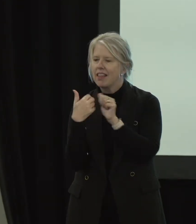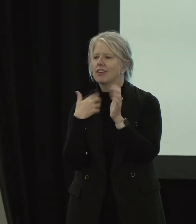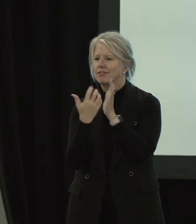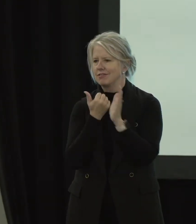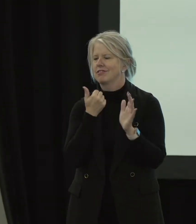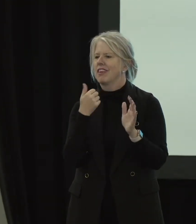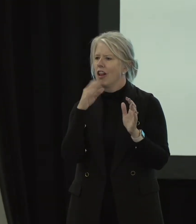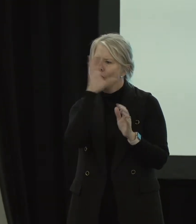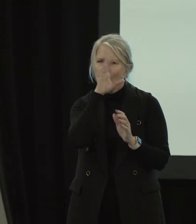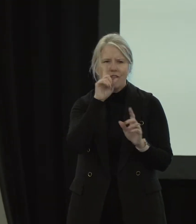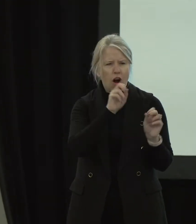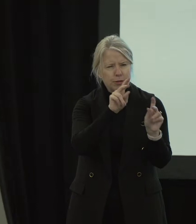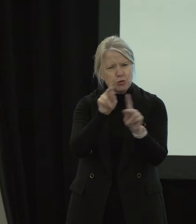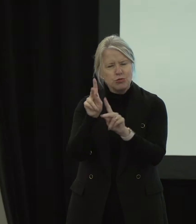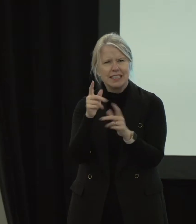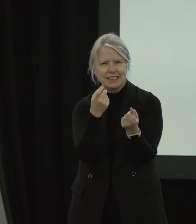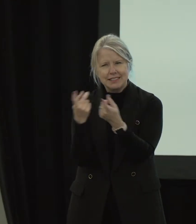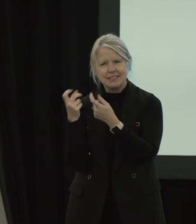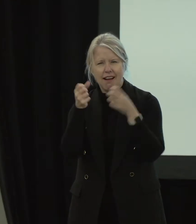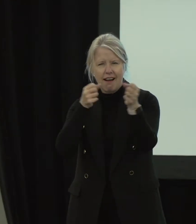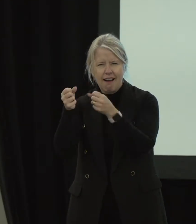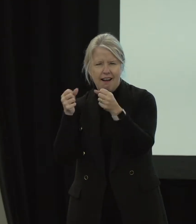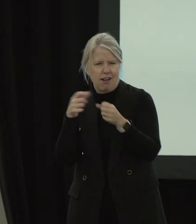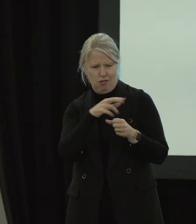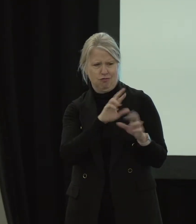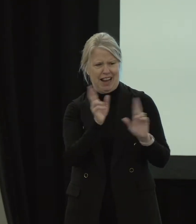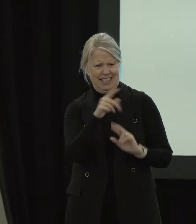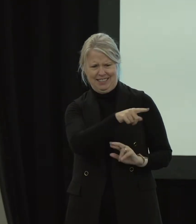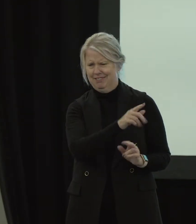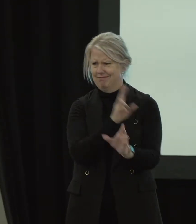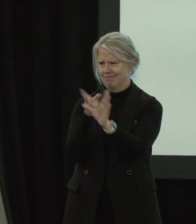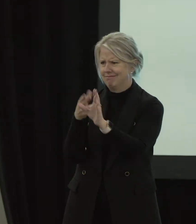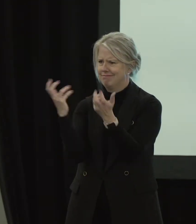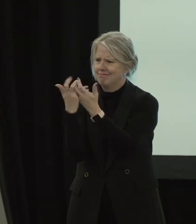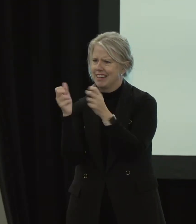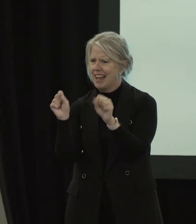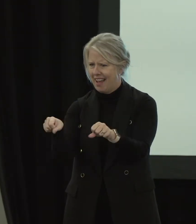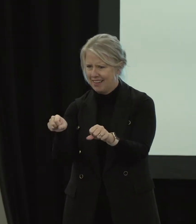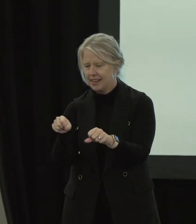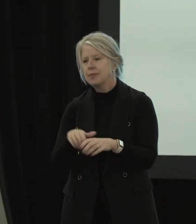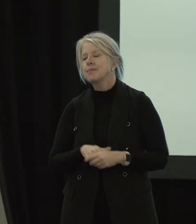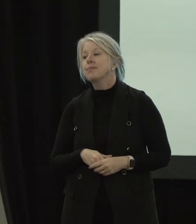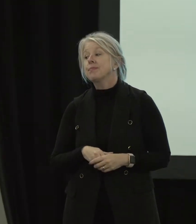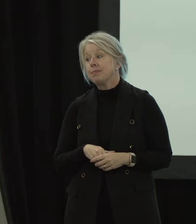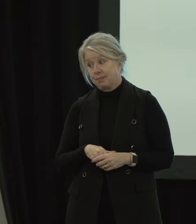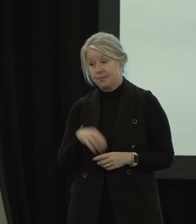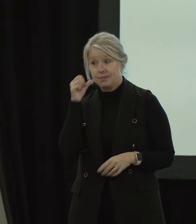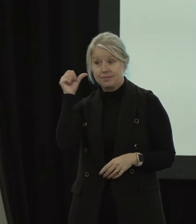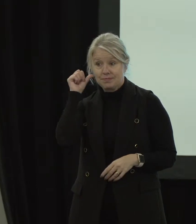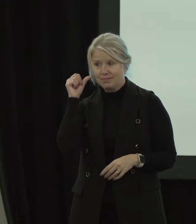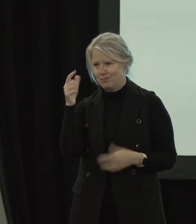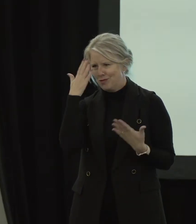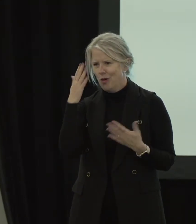to tap into this labor pool that we know is within reach. Yesterday, of course, as you know, was